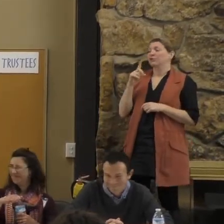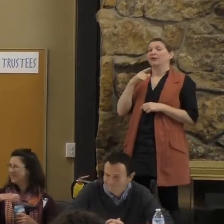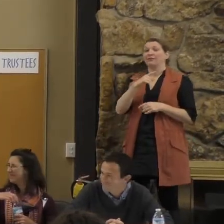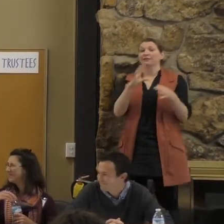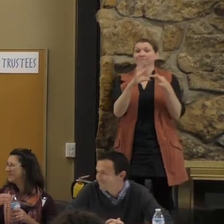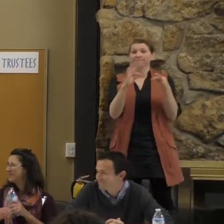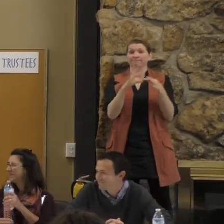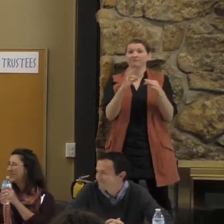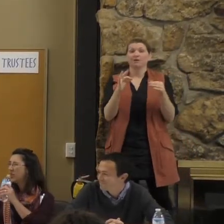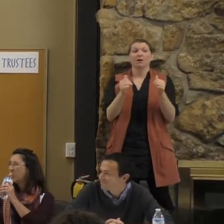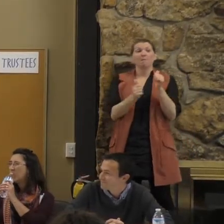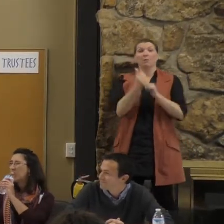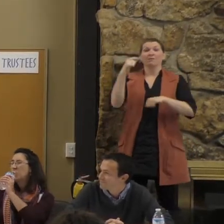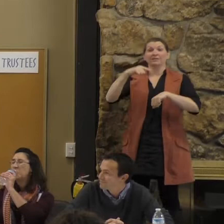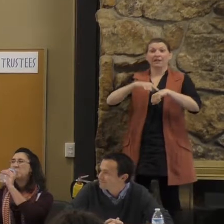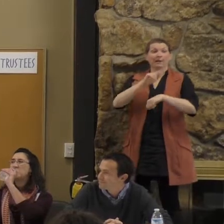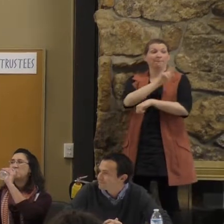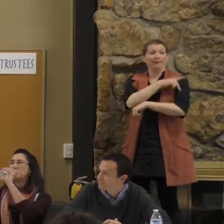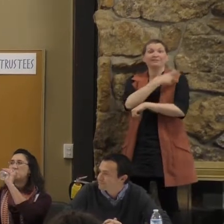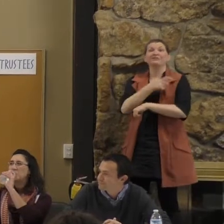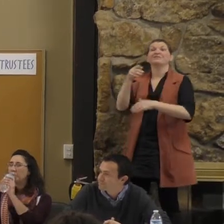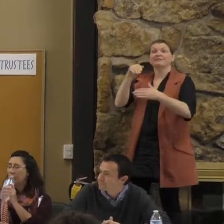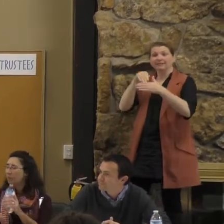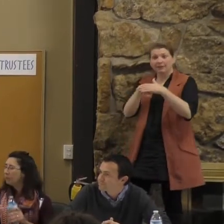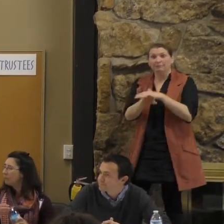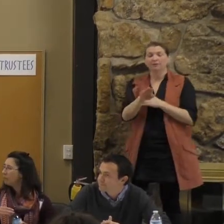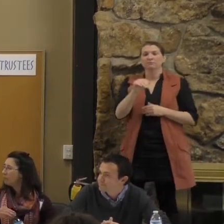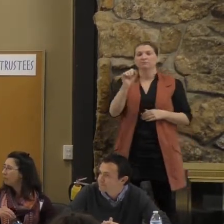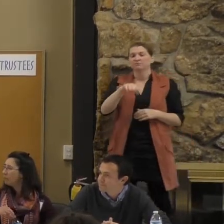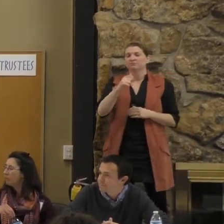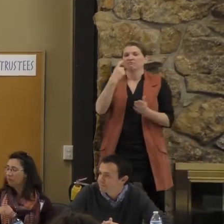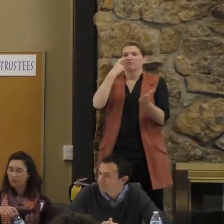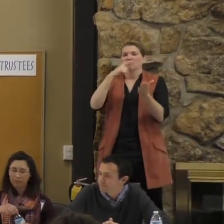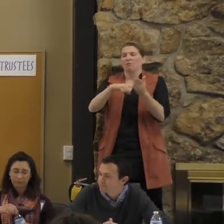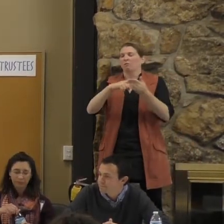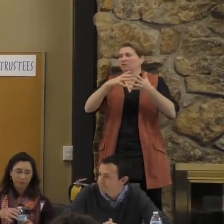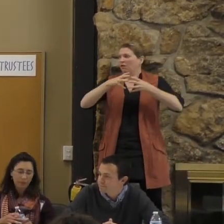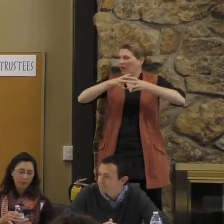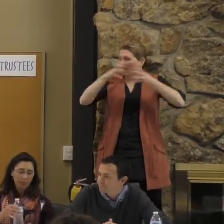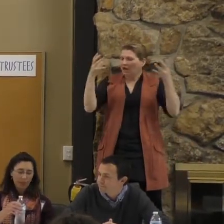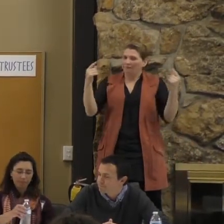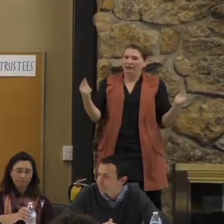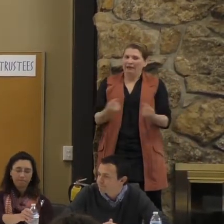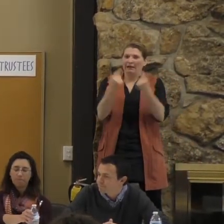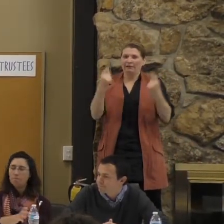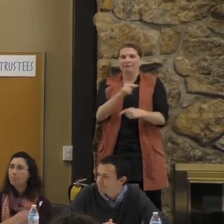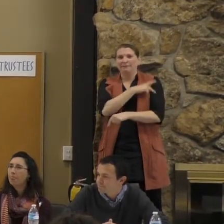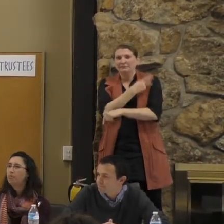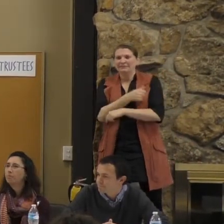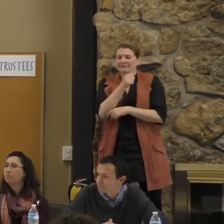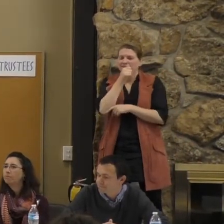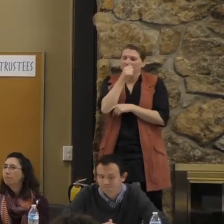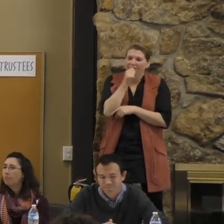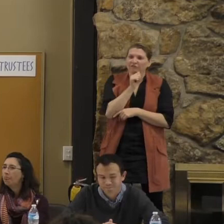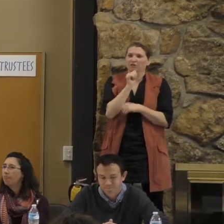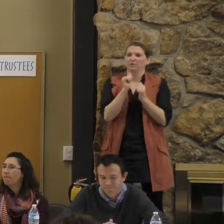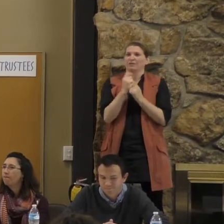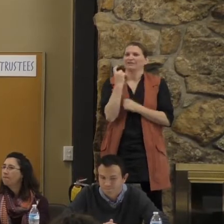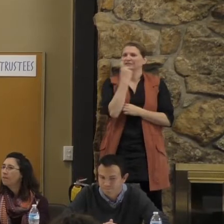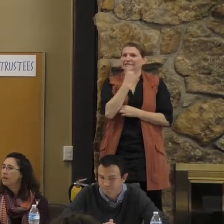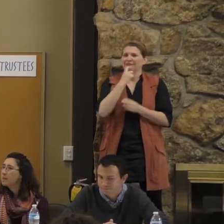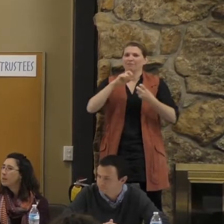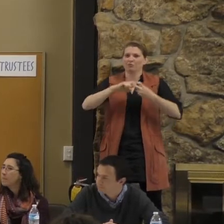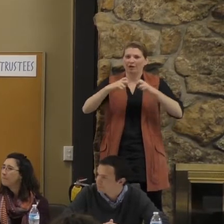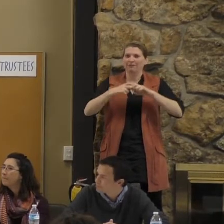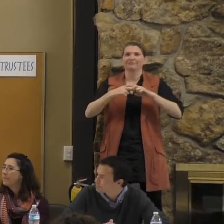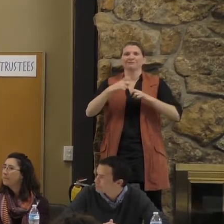there, the patients that come in there, they're in a lot of pain with serious dental problems. Through that, I've actually been able to develop